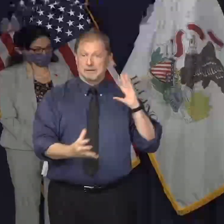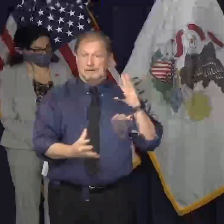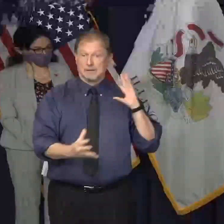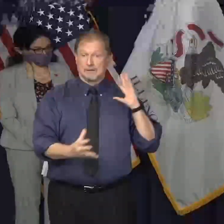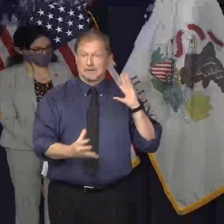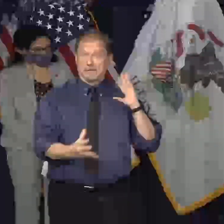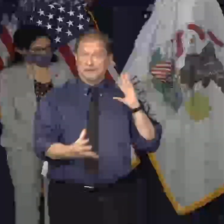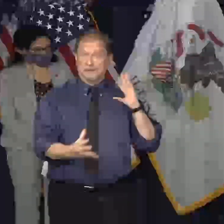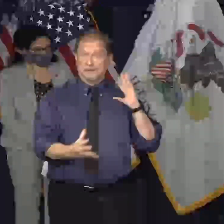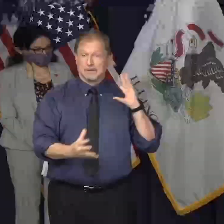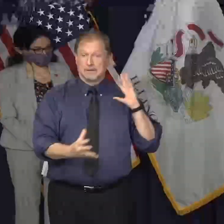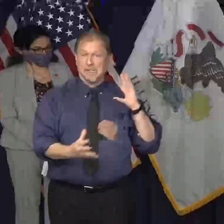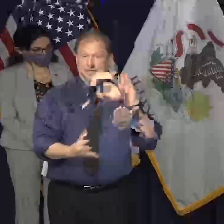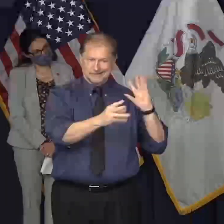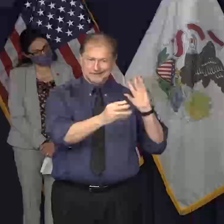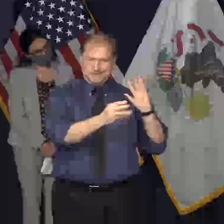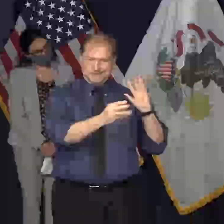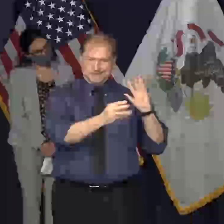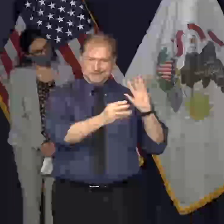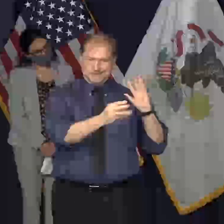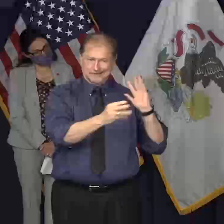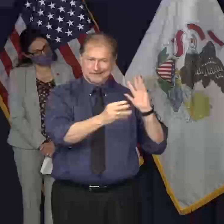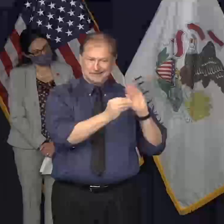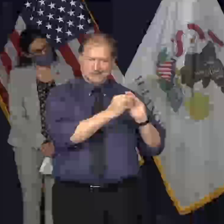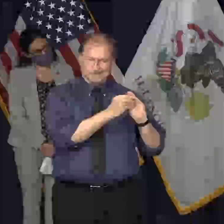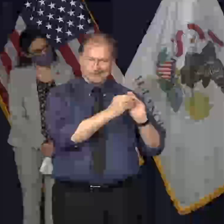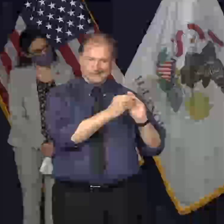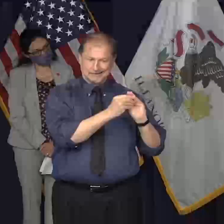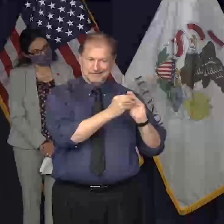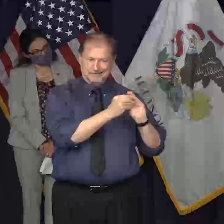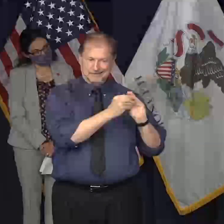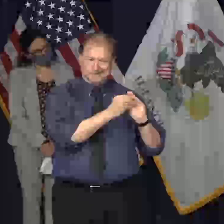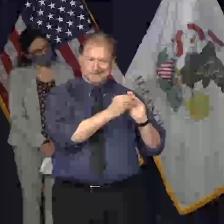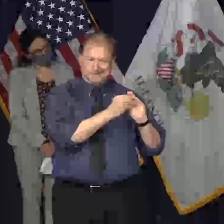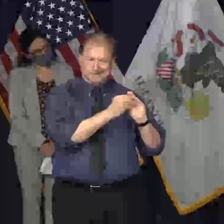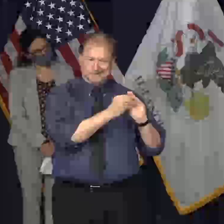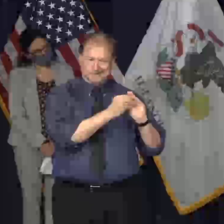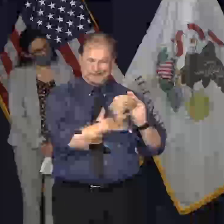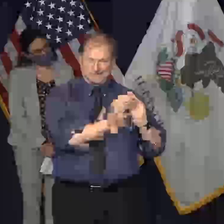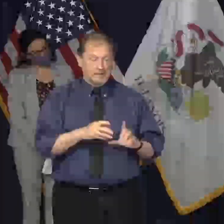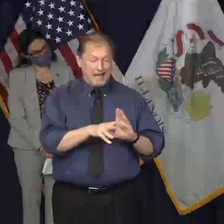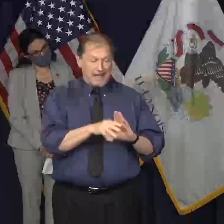361,260 tests for COVID-19. And we've had a total of